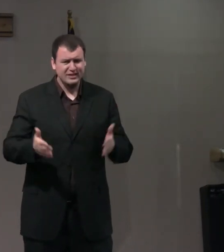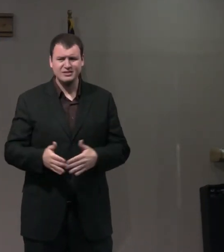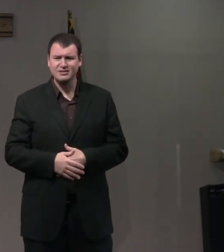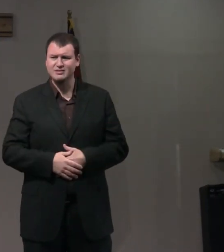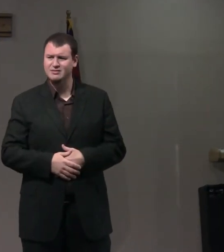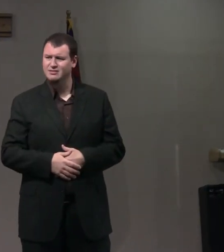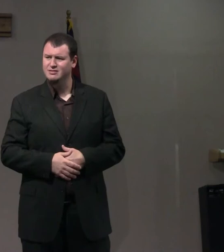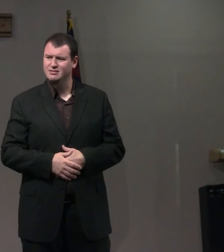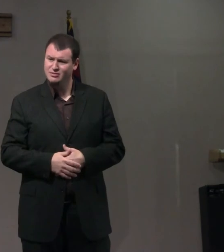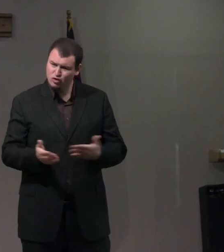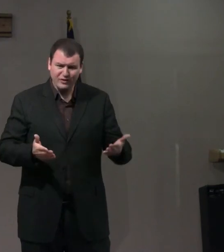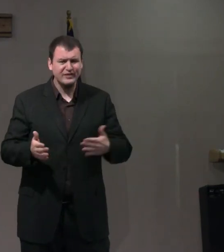Be a servant.